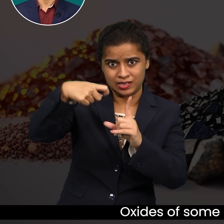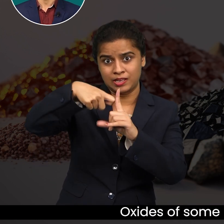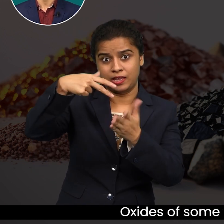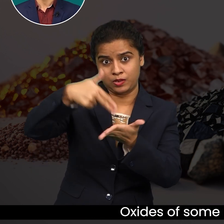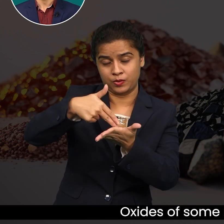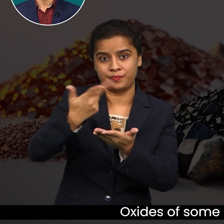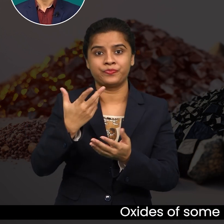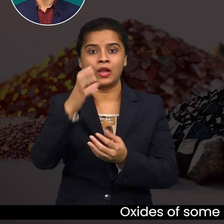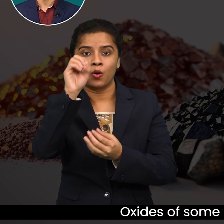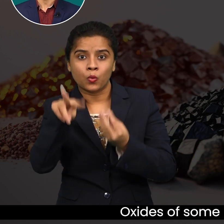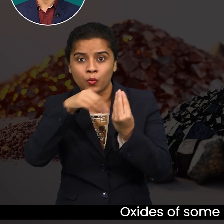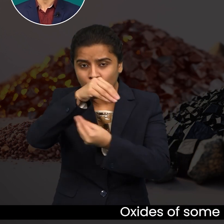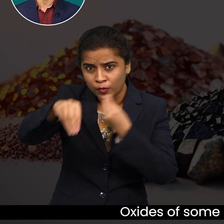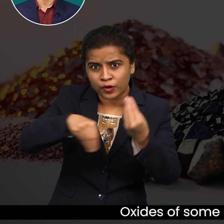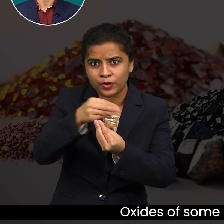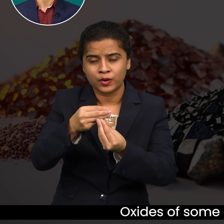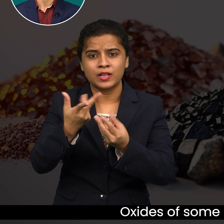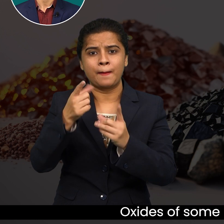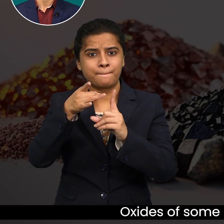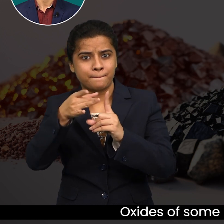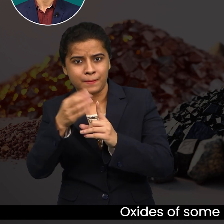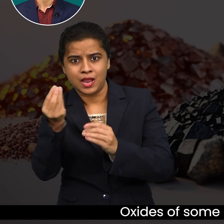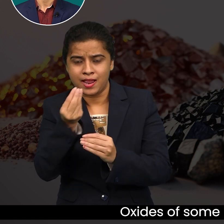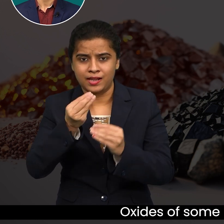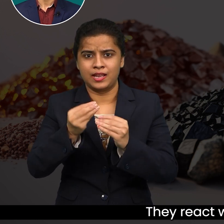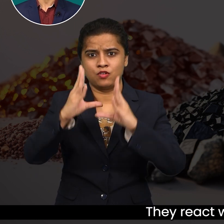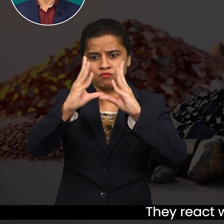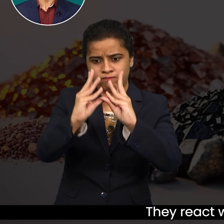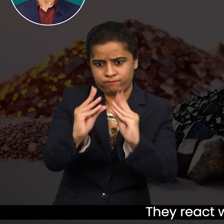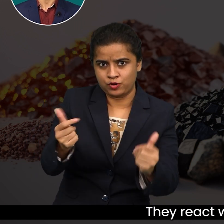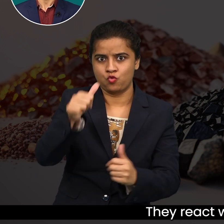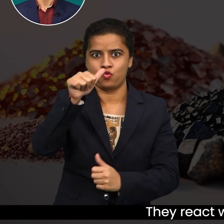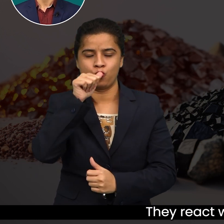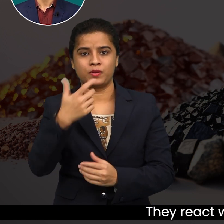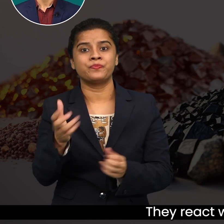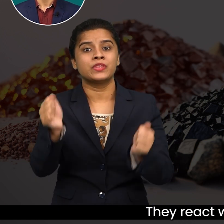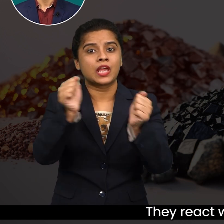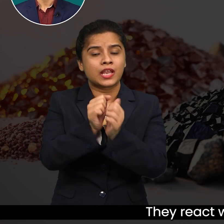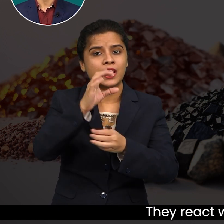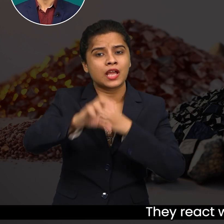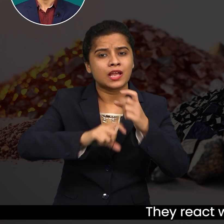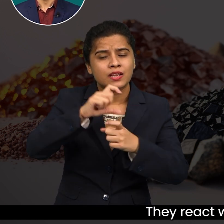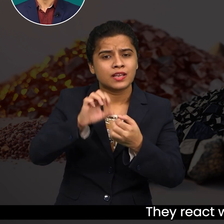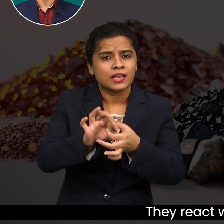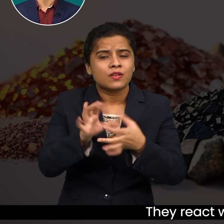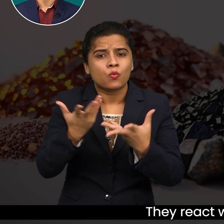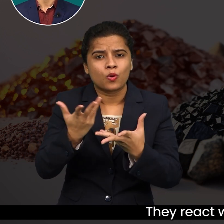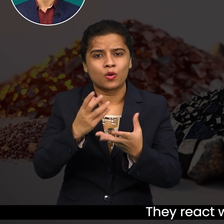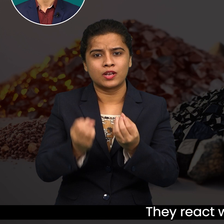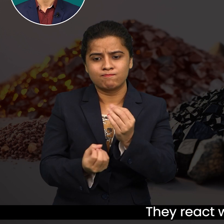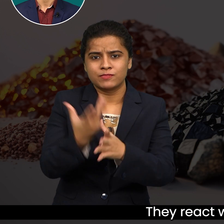Oxides of some metals are soluble in water. They react with water to form